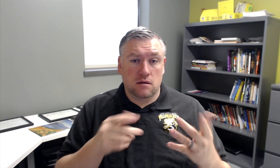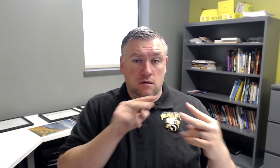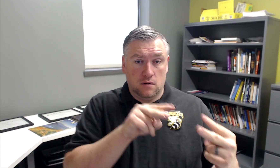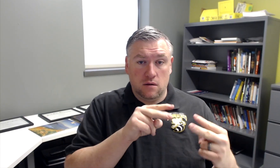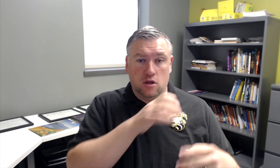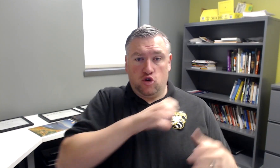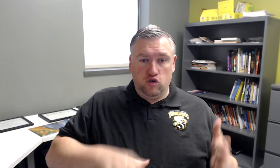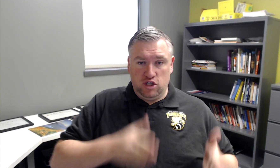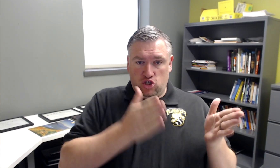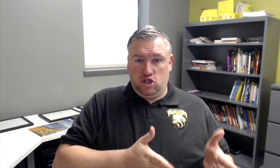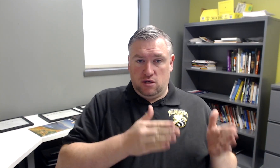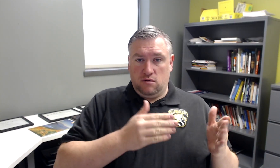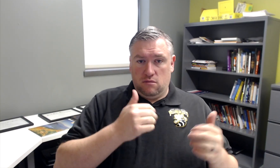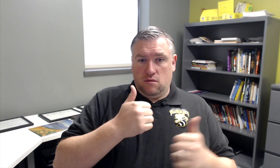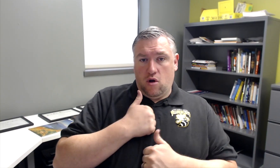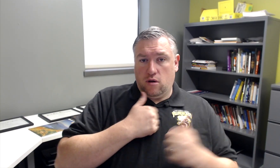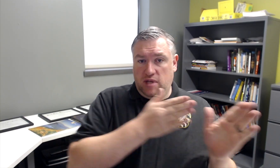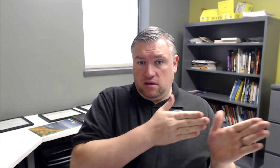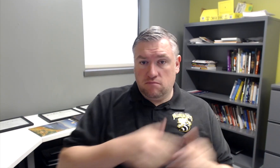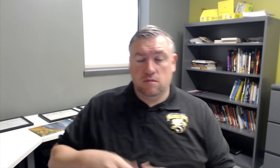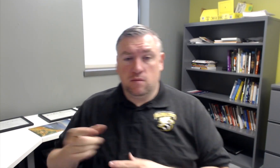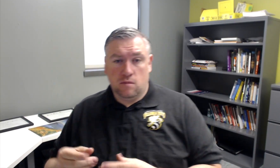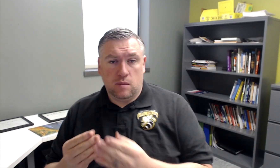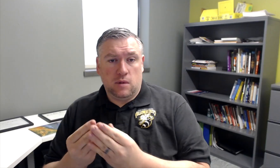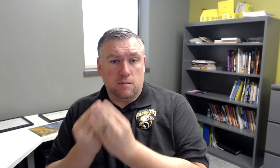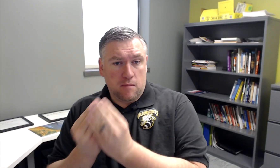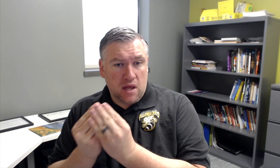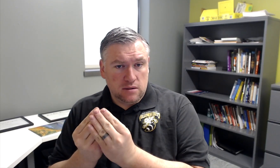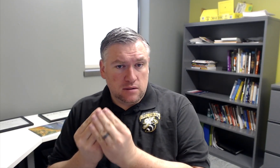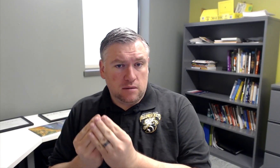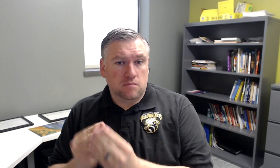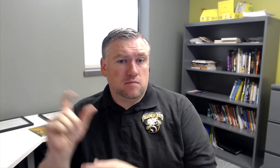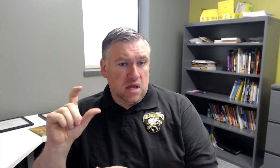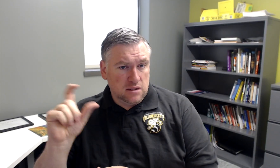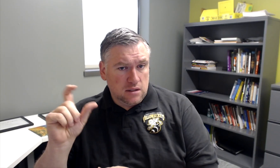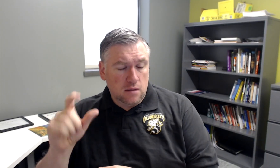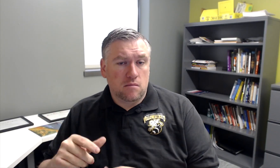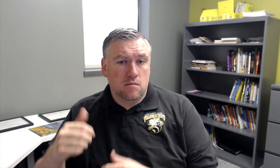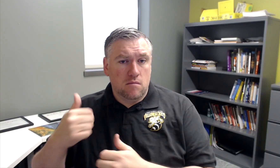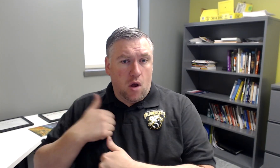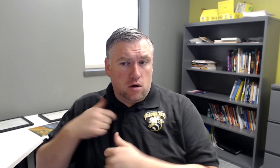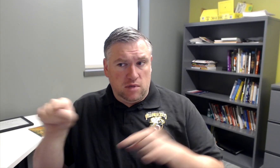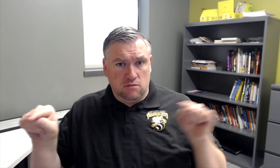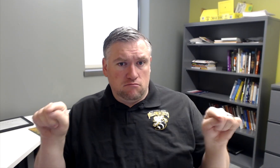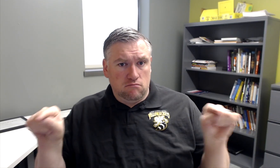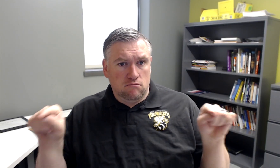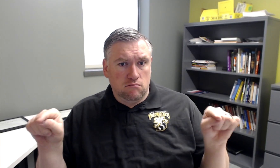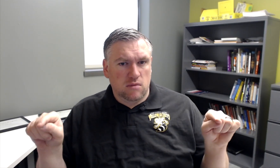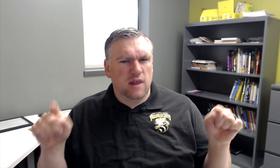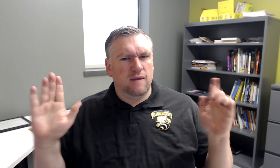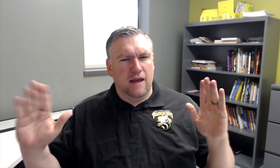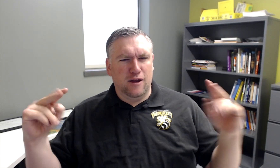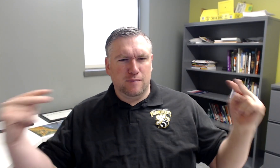Crusades, the Christian armies, their perspectives, or the Muslim armies and their